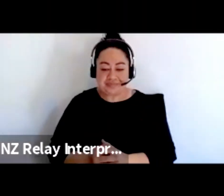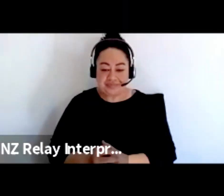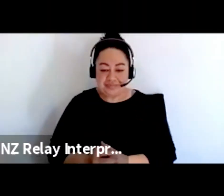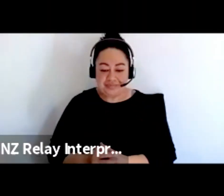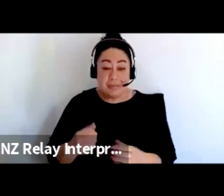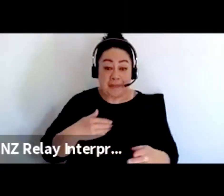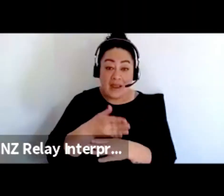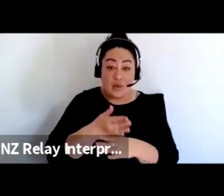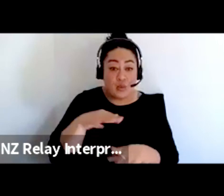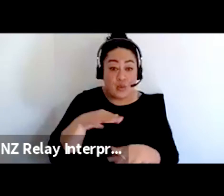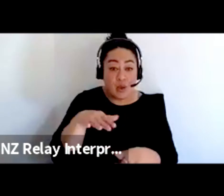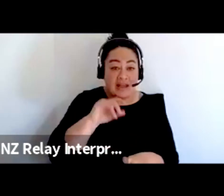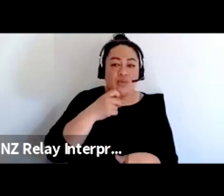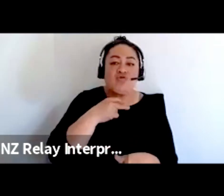work